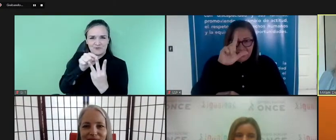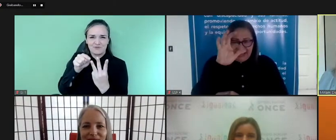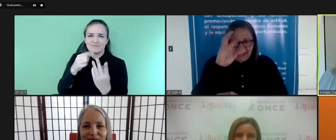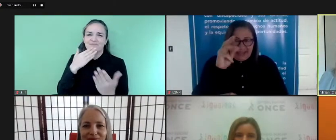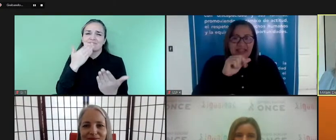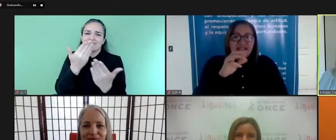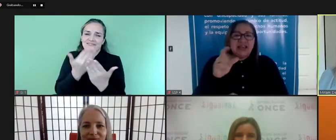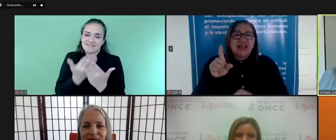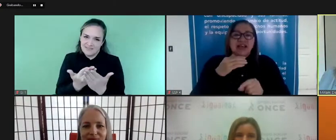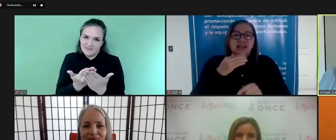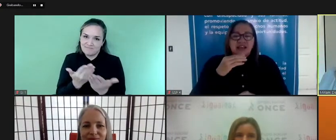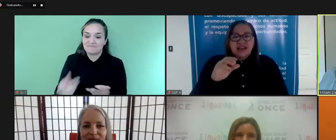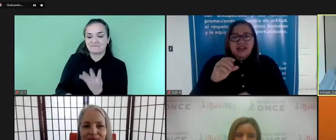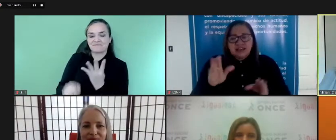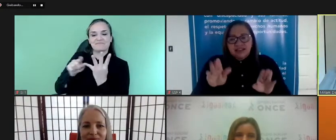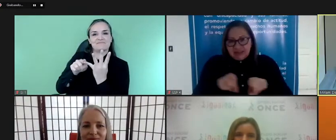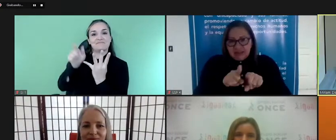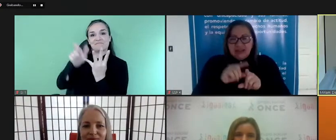panelists